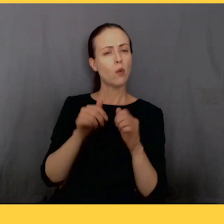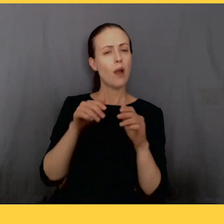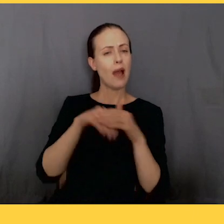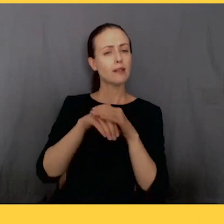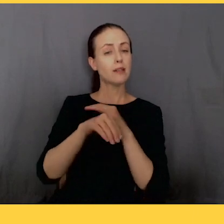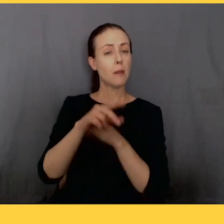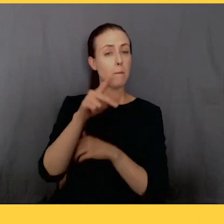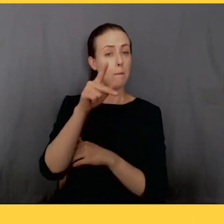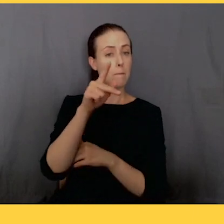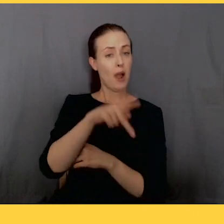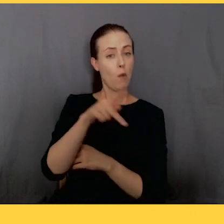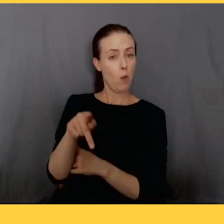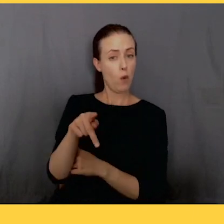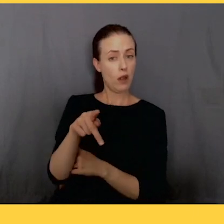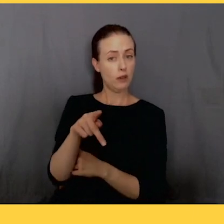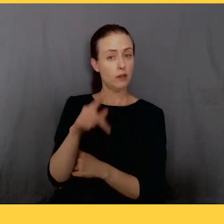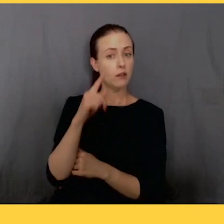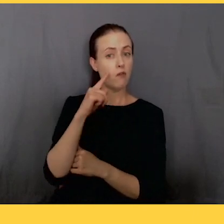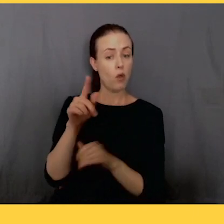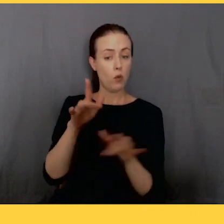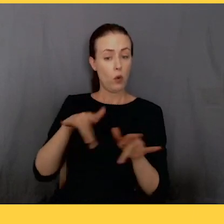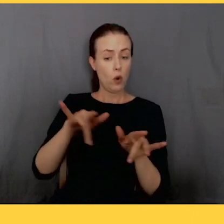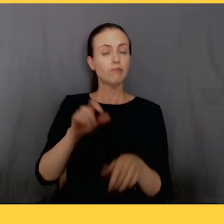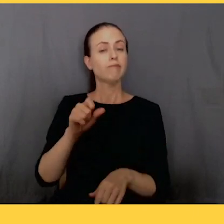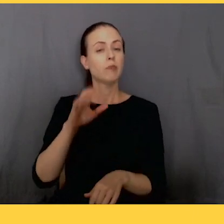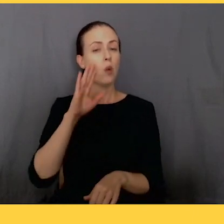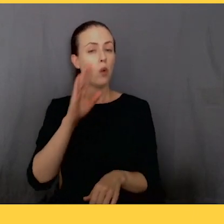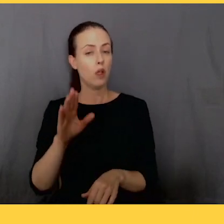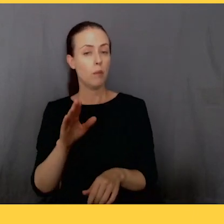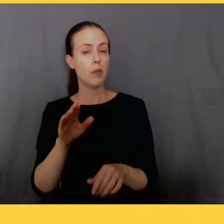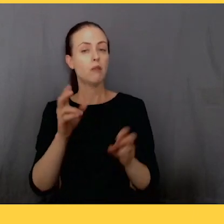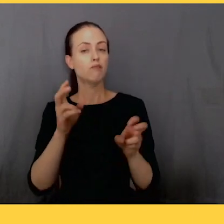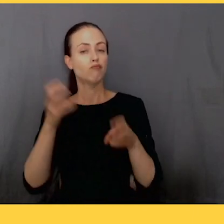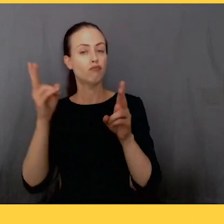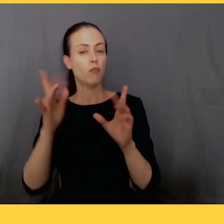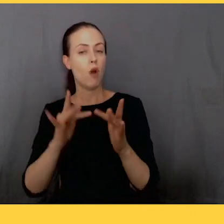will actually be made available online at